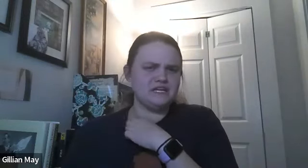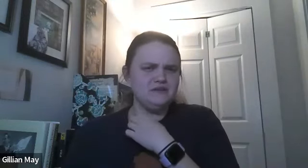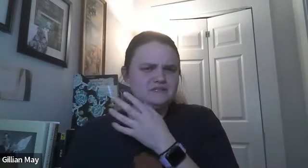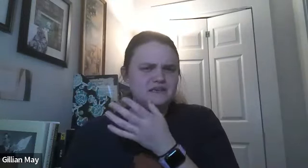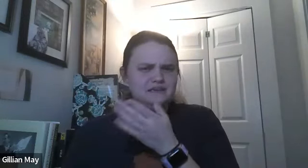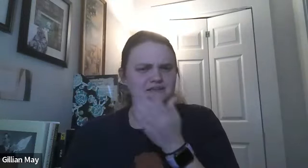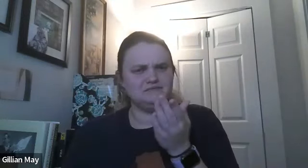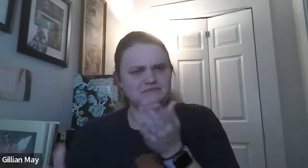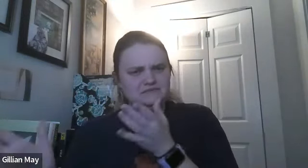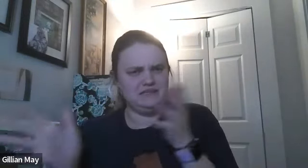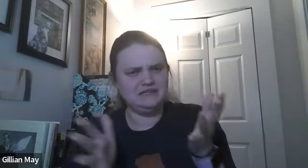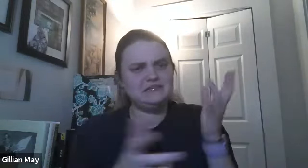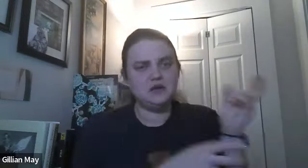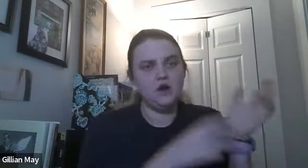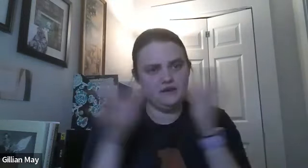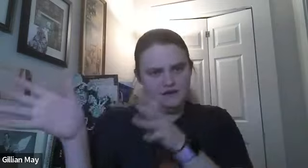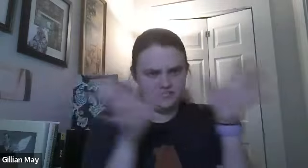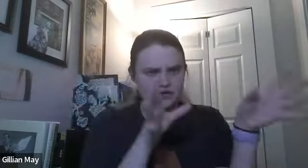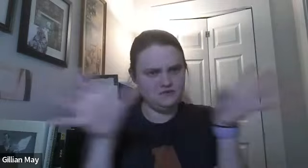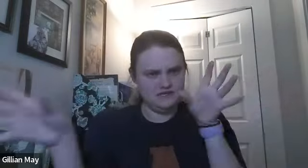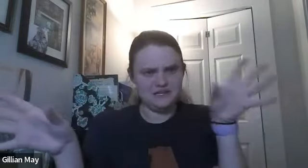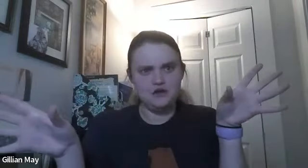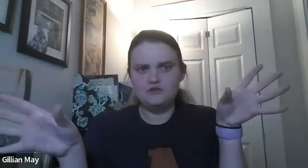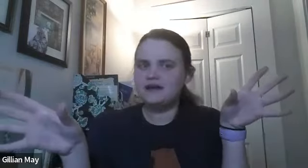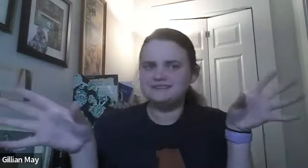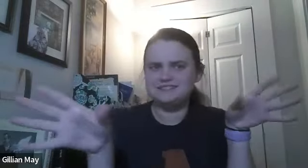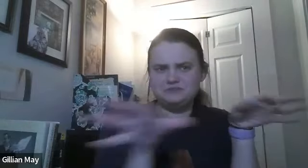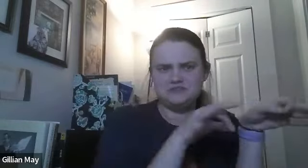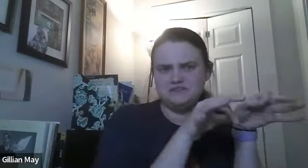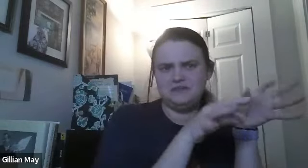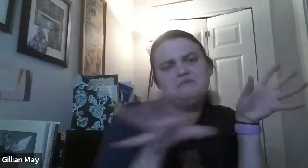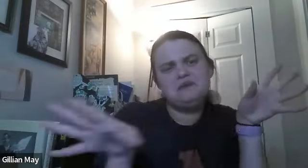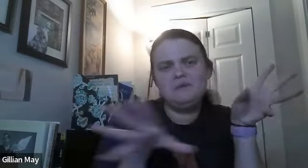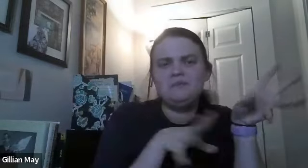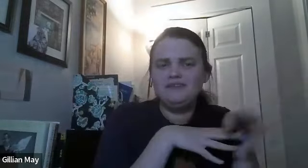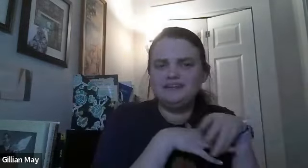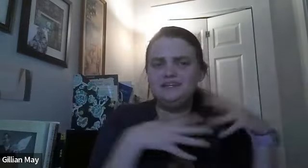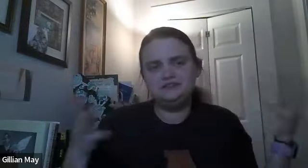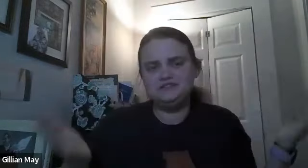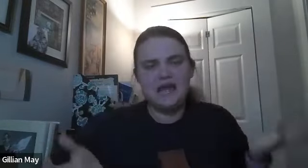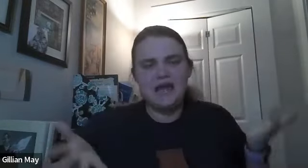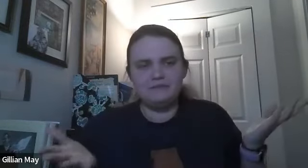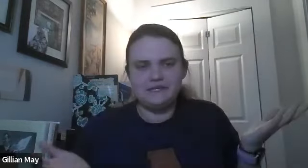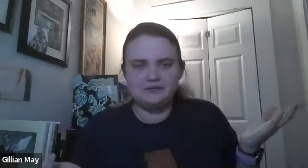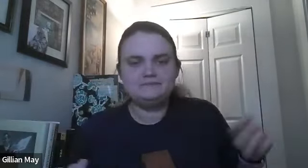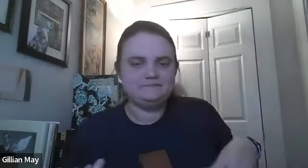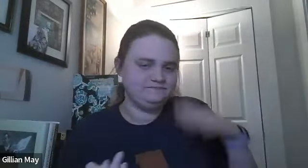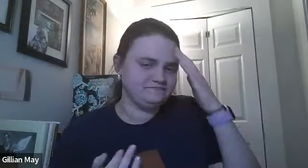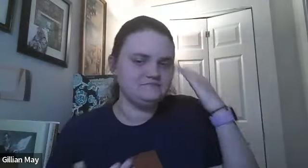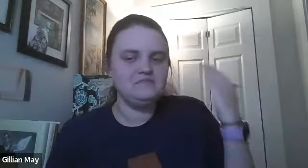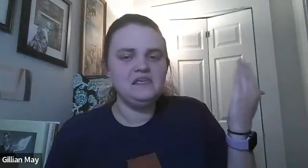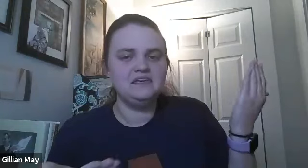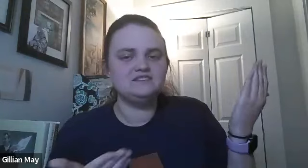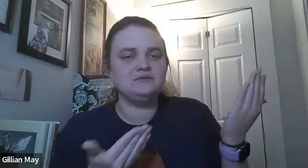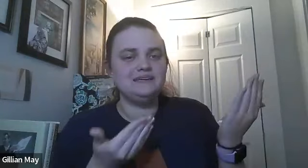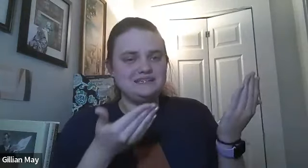know is like easy and hard. I'll show these. I know they're not description of like people, but like, you know, just to have them here. And so easy